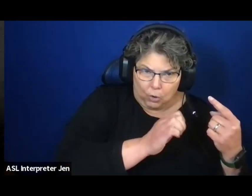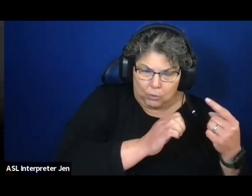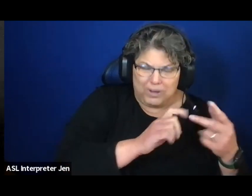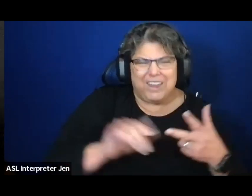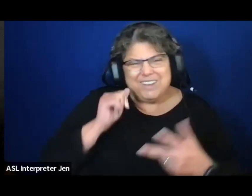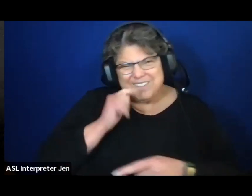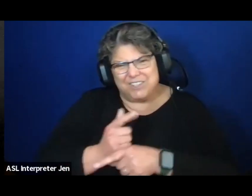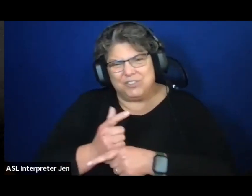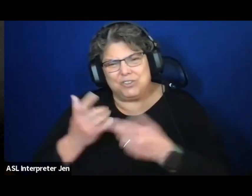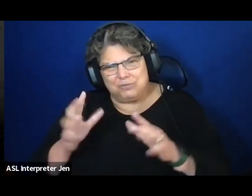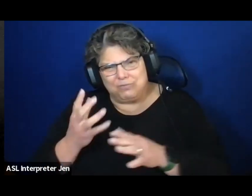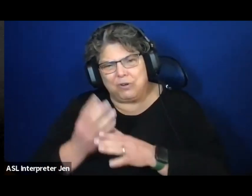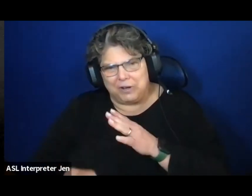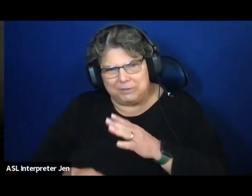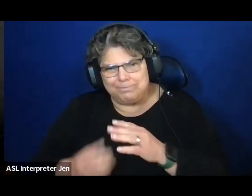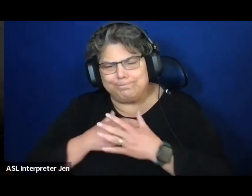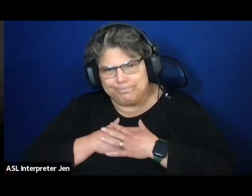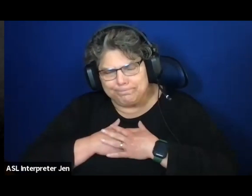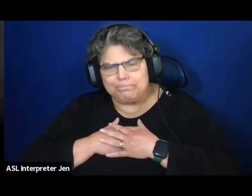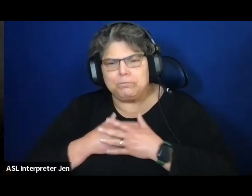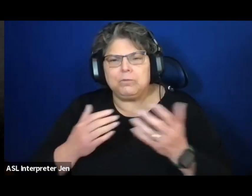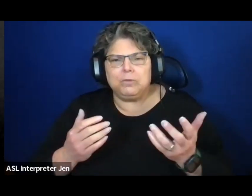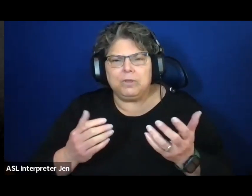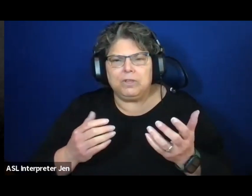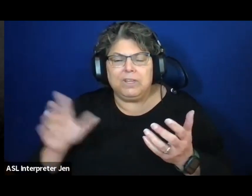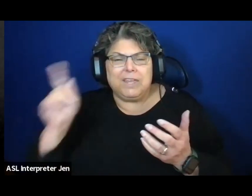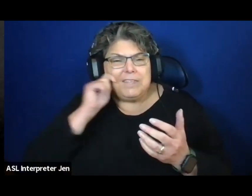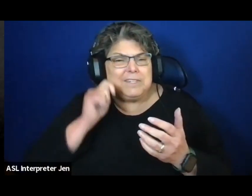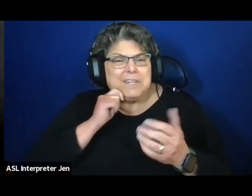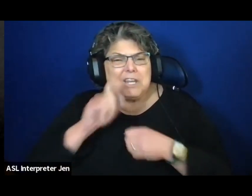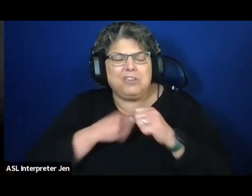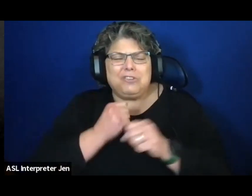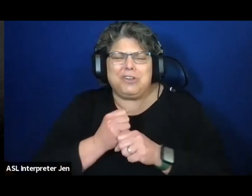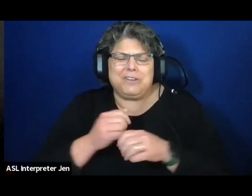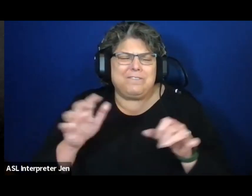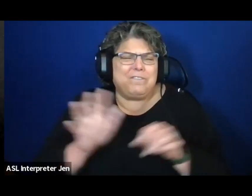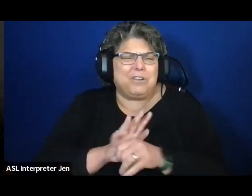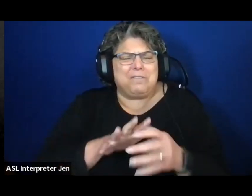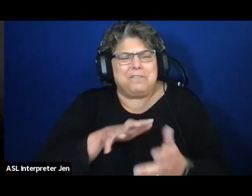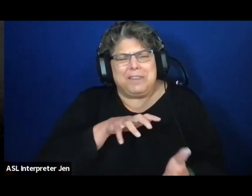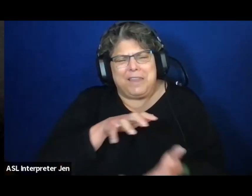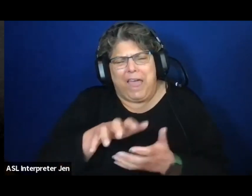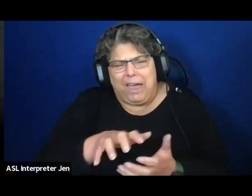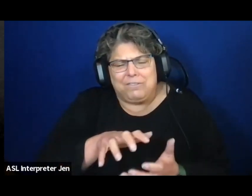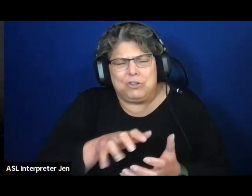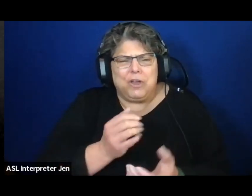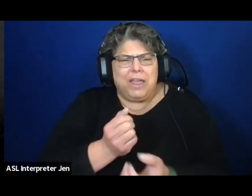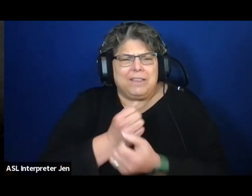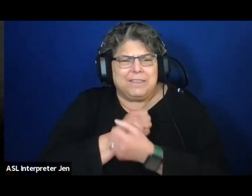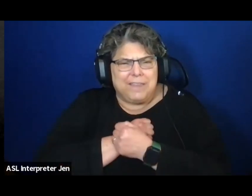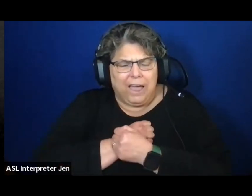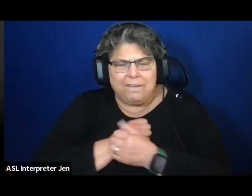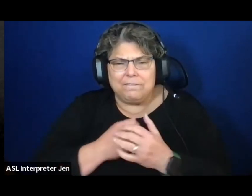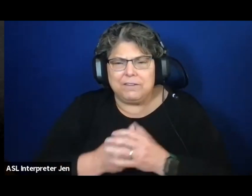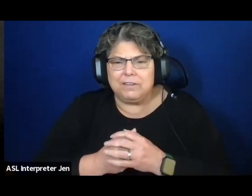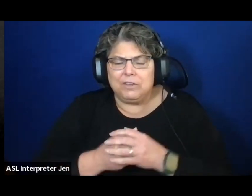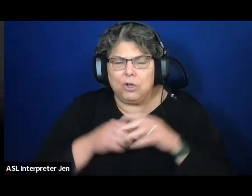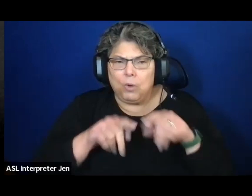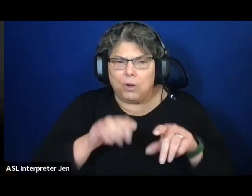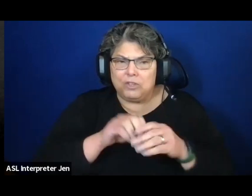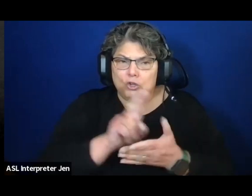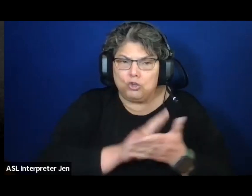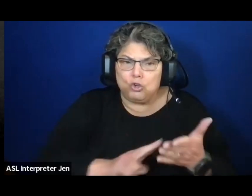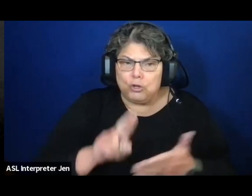George's childhood and teenage years were filled with laughter and love, to hear him tell of it. His years at the university in Sierra Leone